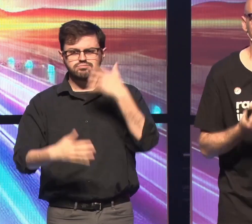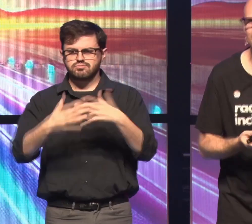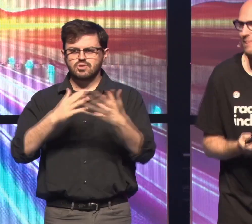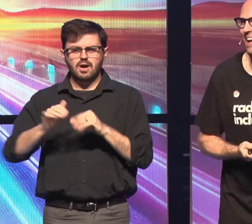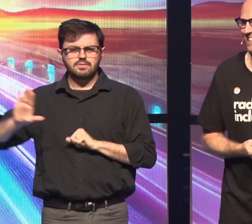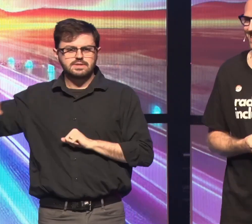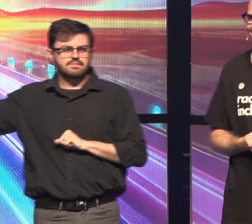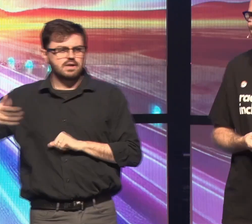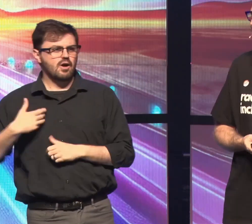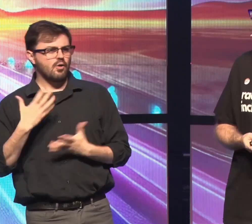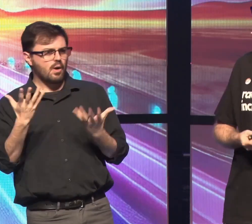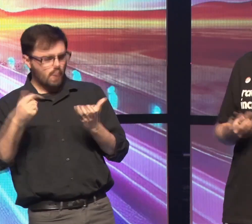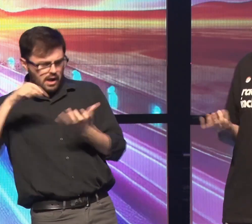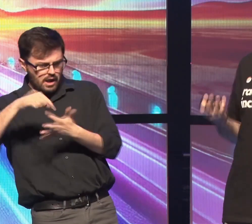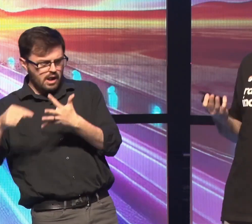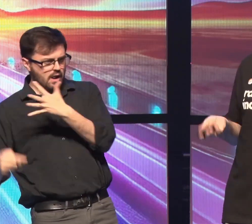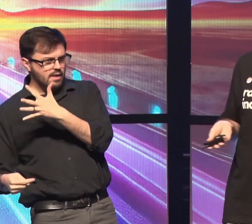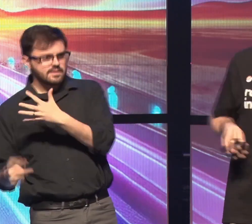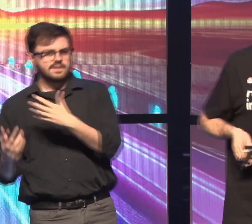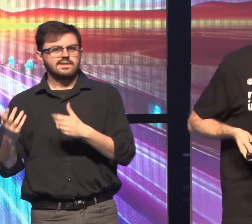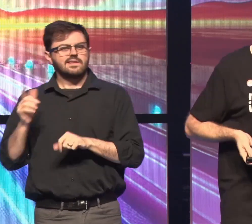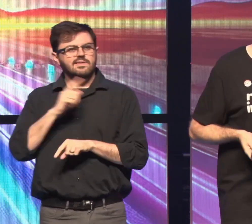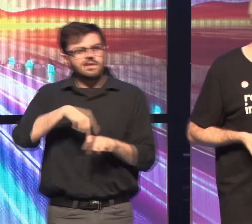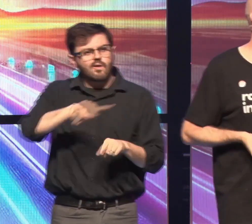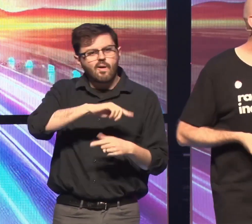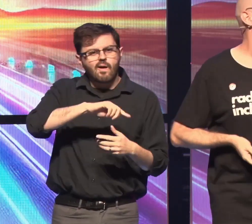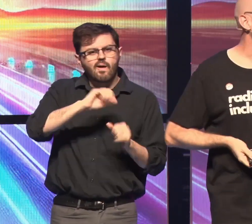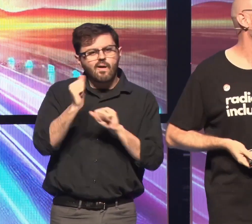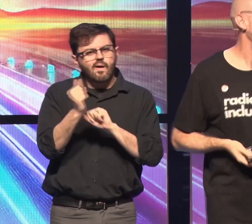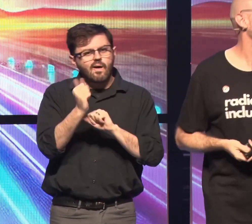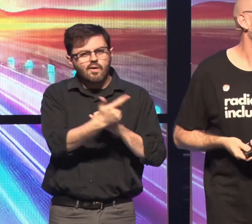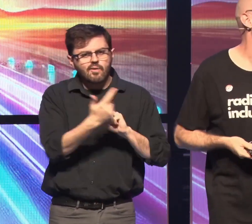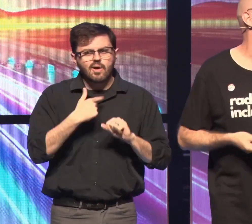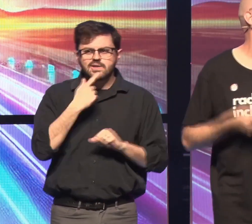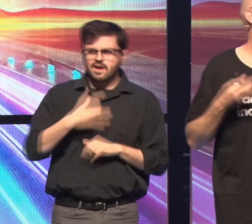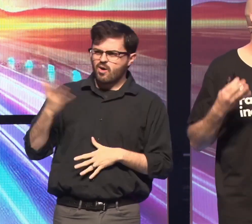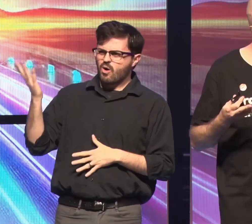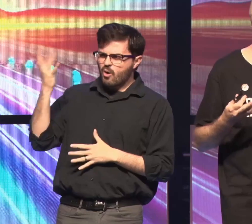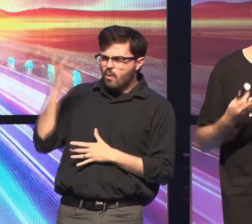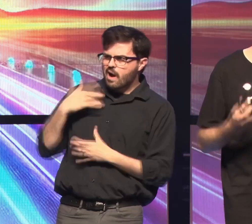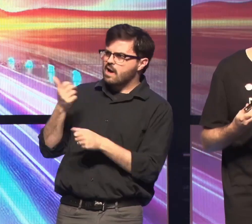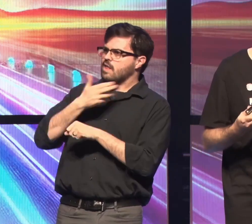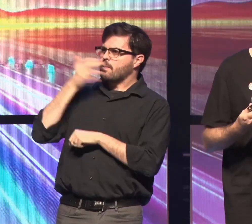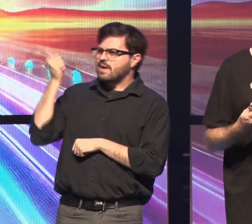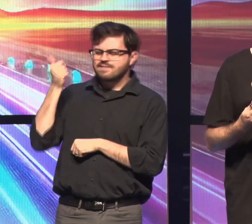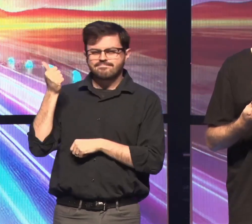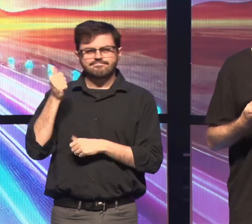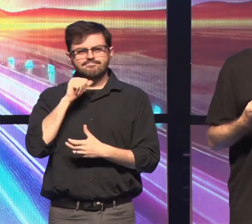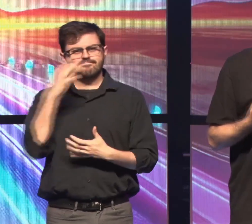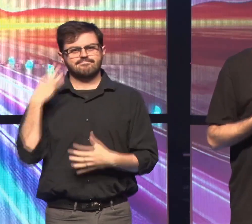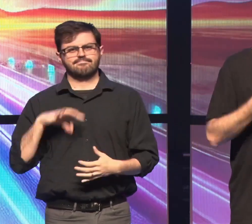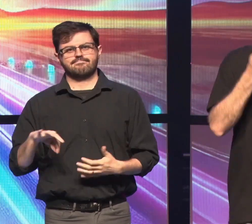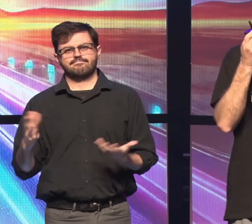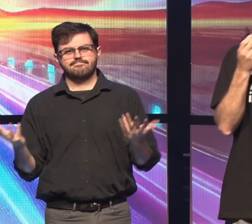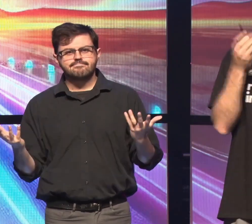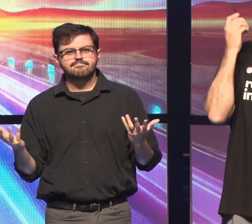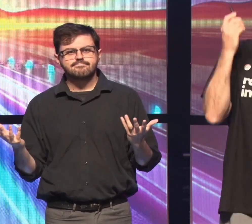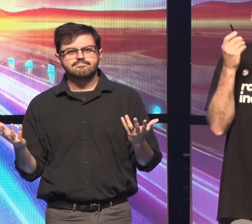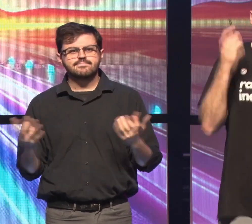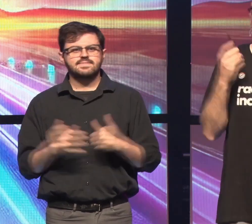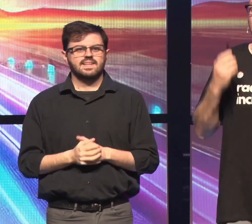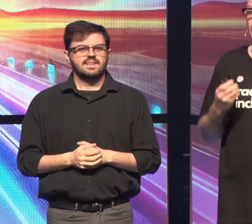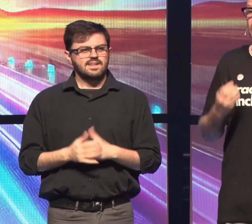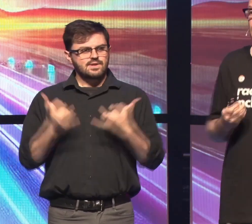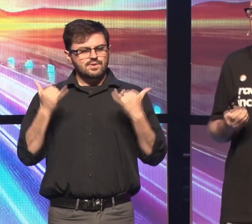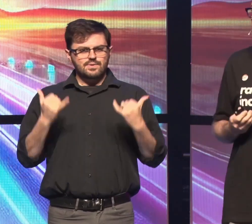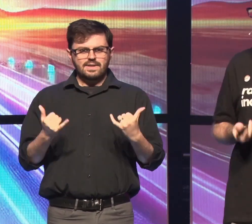church is the best. I'm just like, this can't be very helpful if you're actually trying to find a church, And it's like, that's where it's like, now I